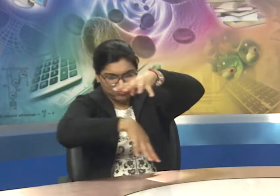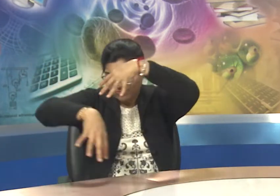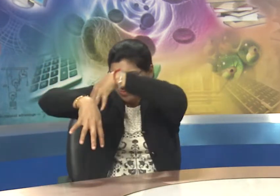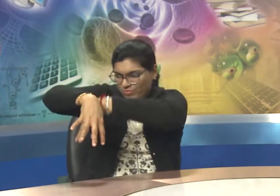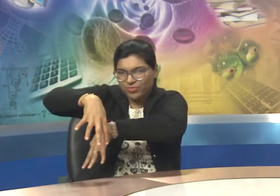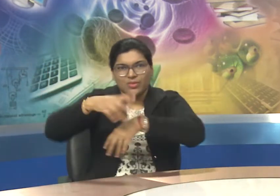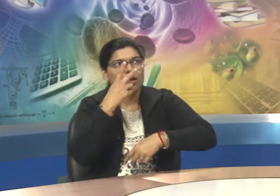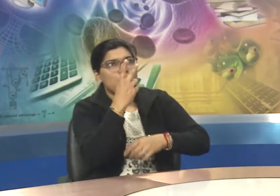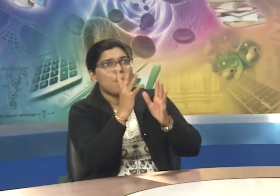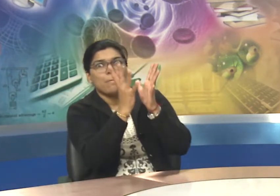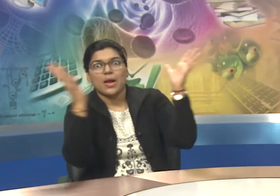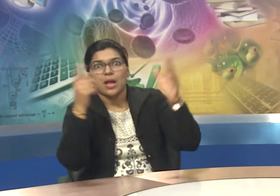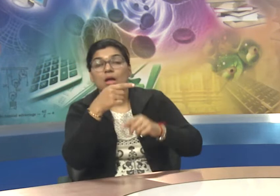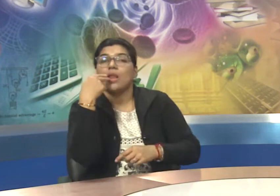is a variety of